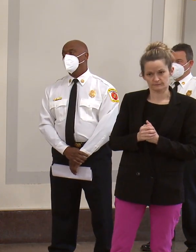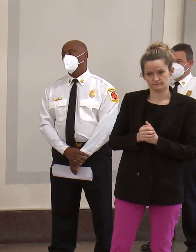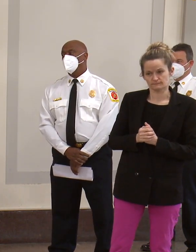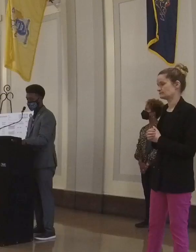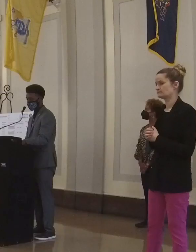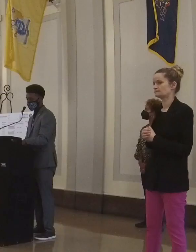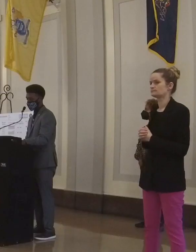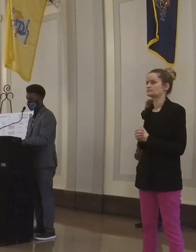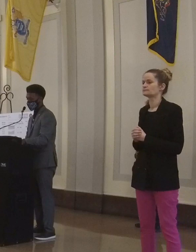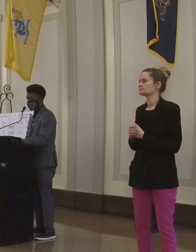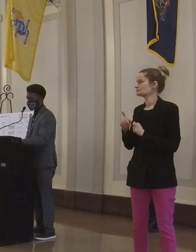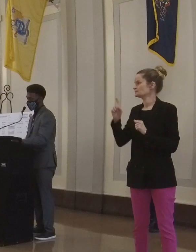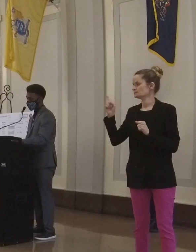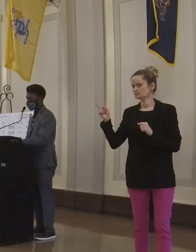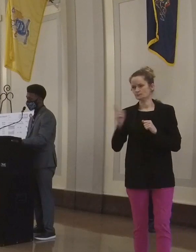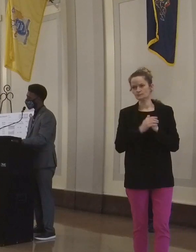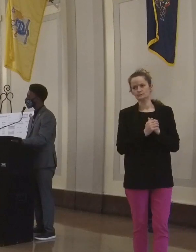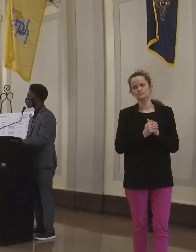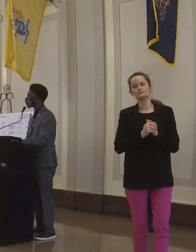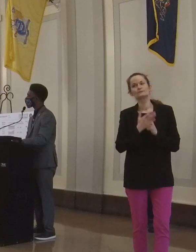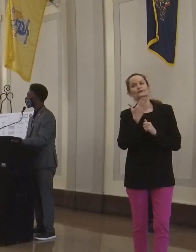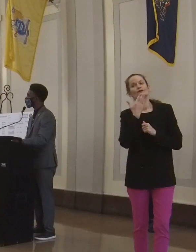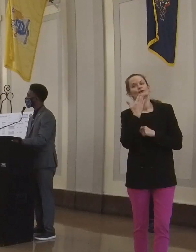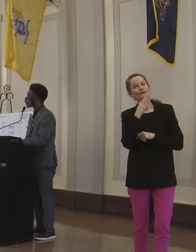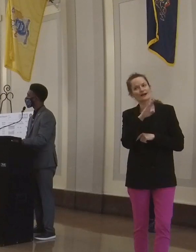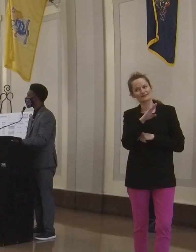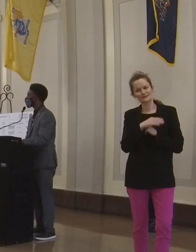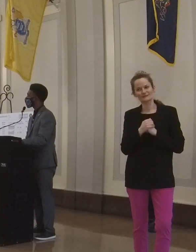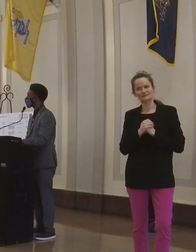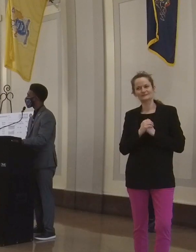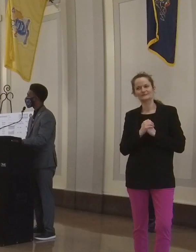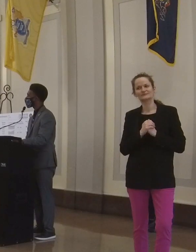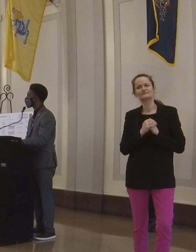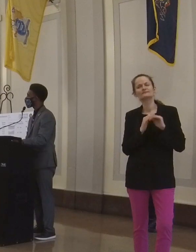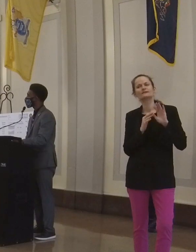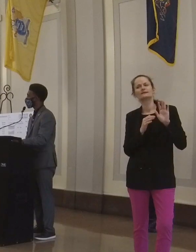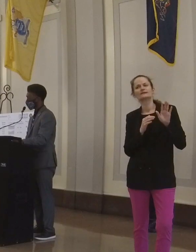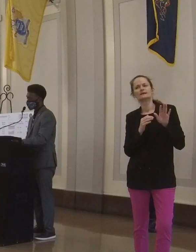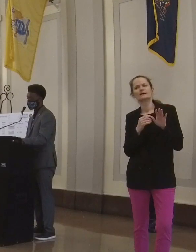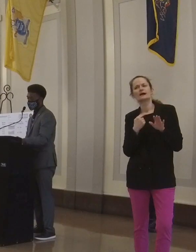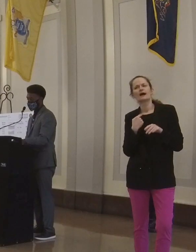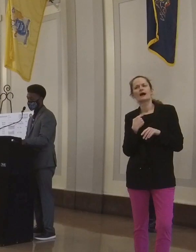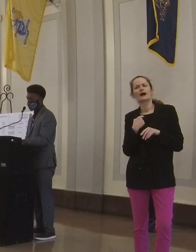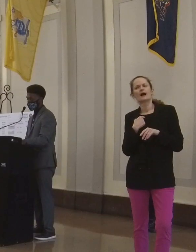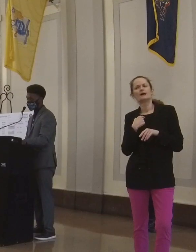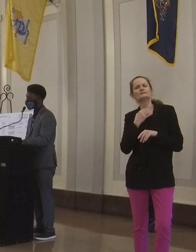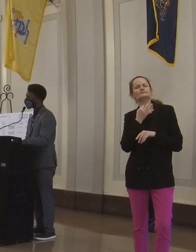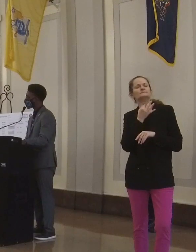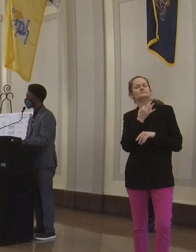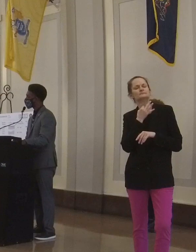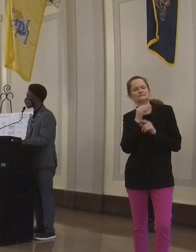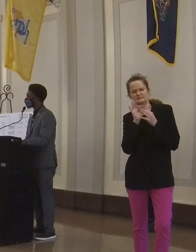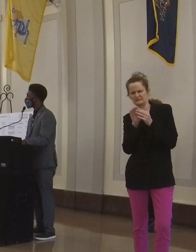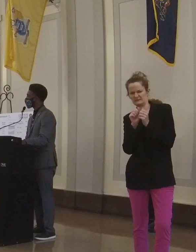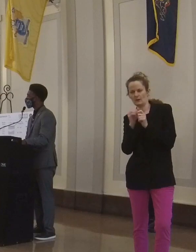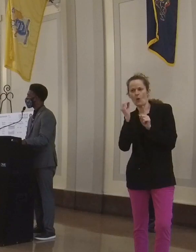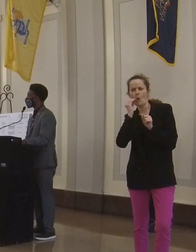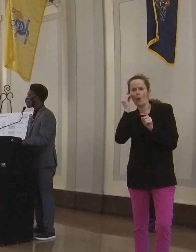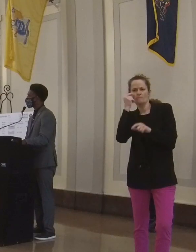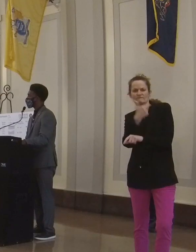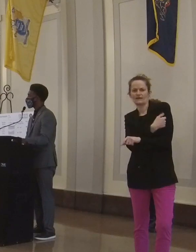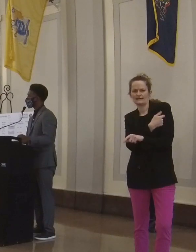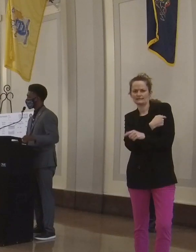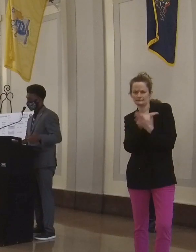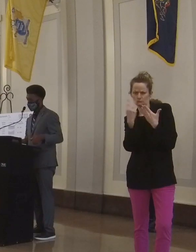Emily? Good afternoon. I'd like to ask more about the at-home vaccination clinic. I know Chief Ford touched briefly